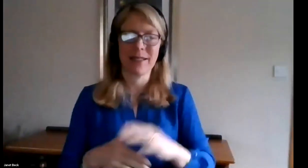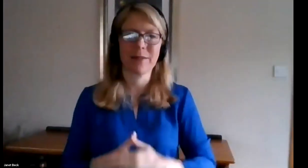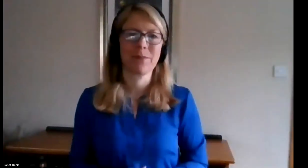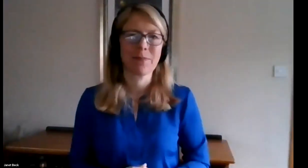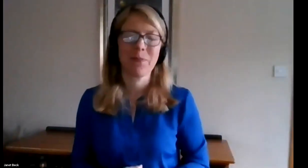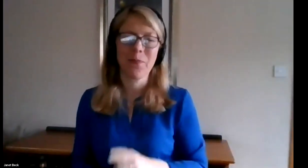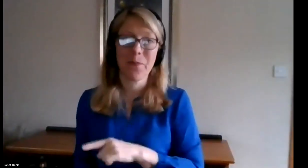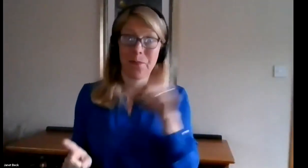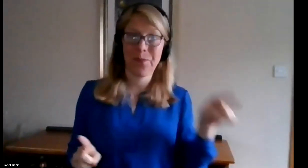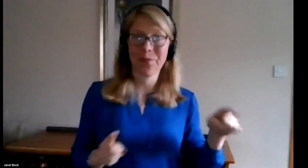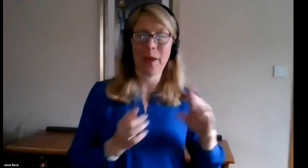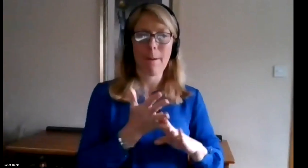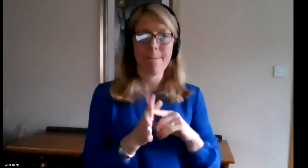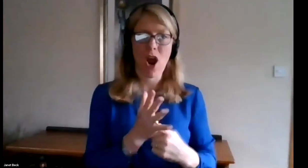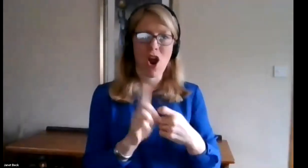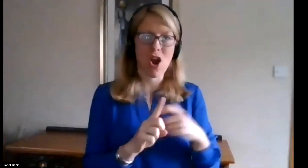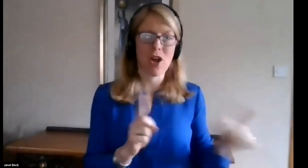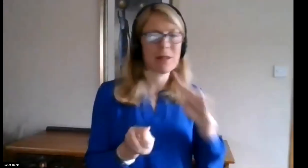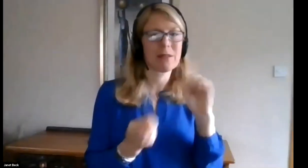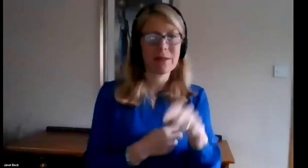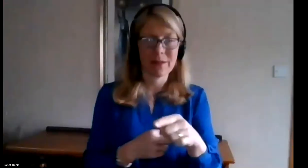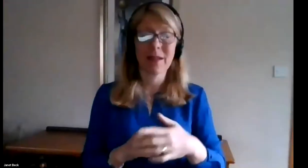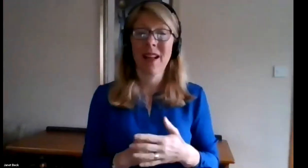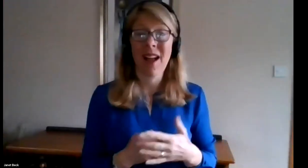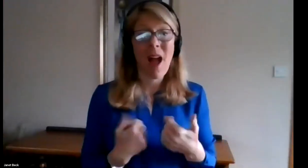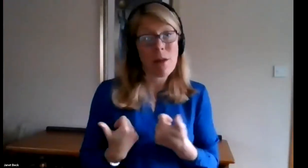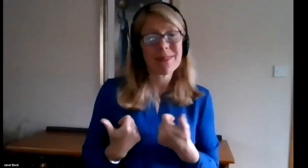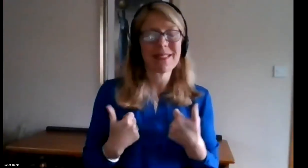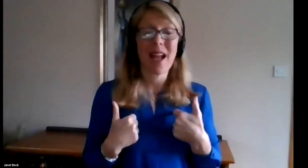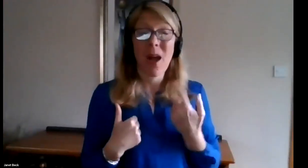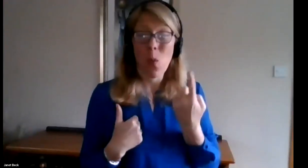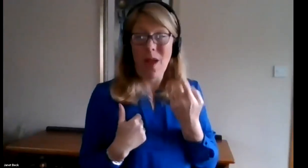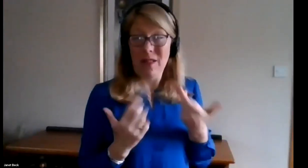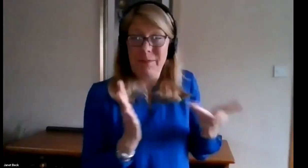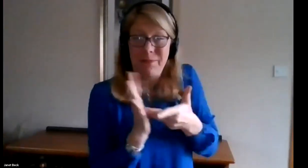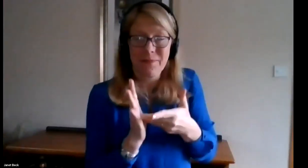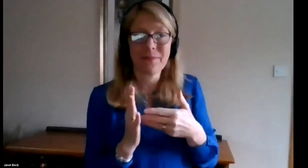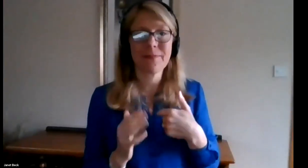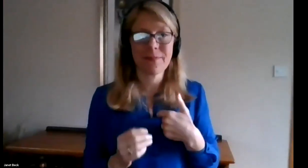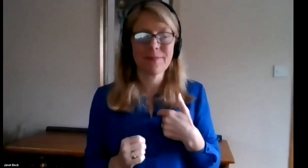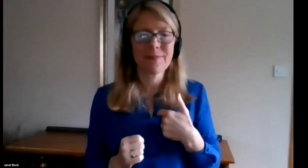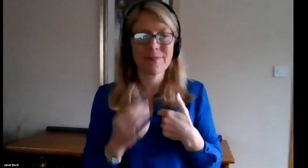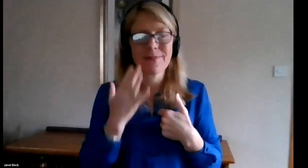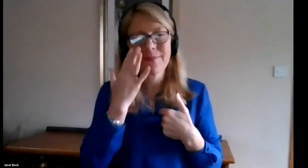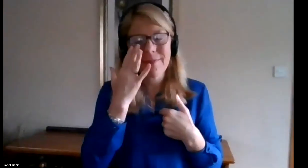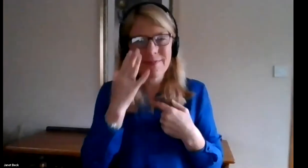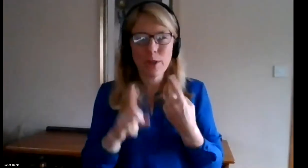Yeah, the only thing I really have to say about that, or to add to that, is I guess questions of